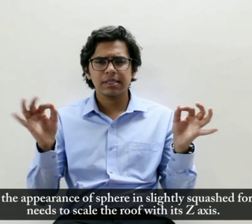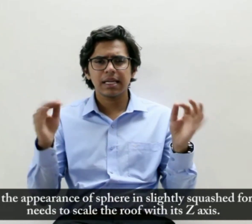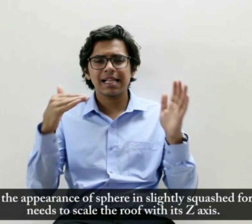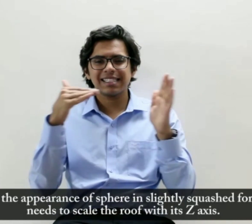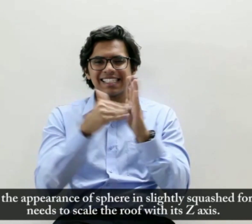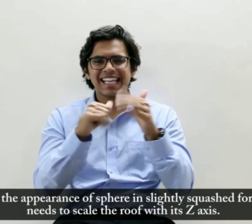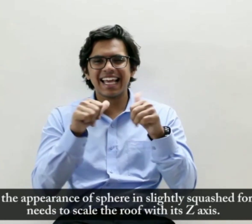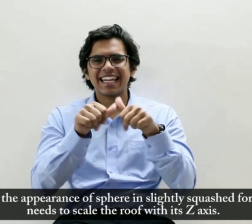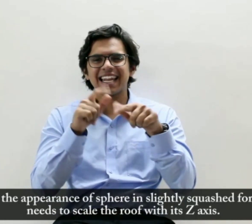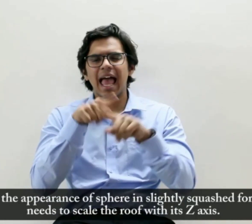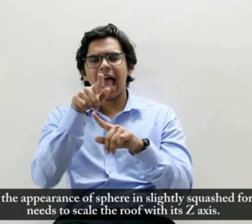its z-axis.